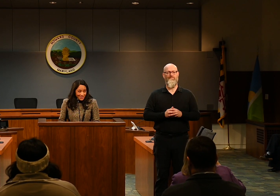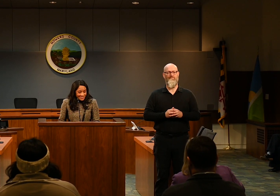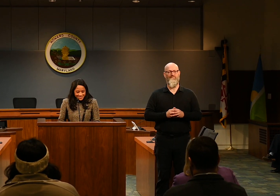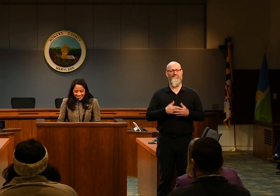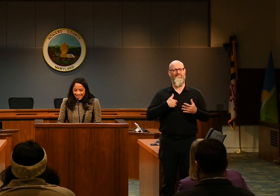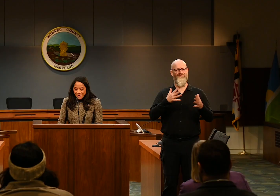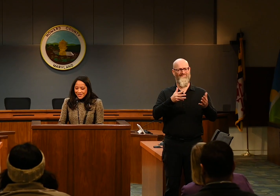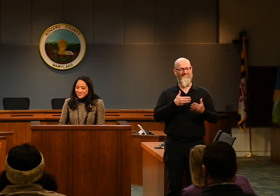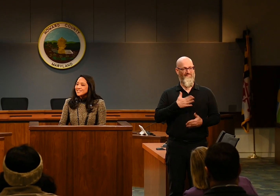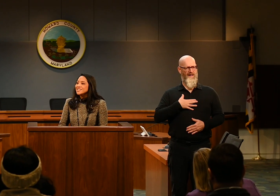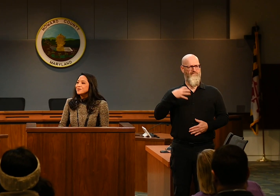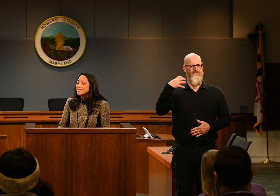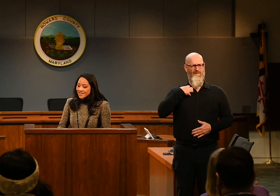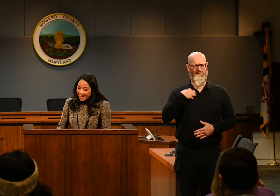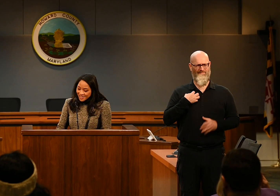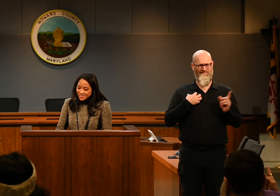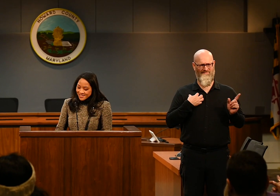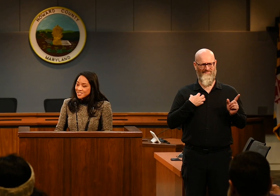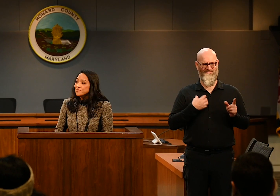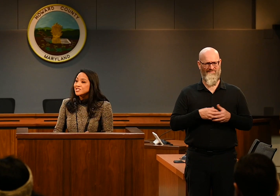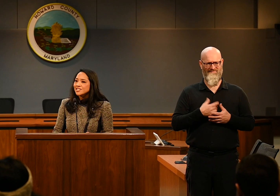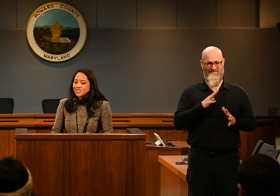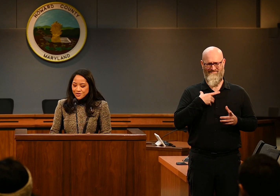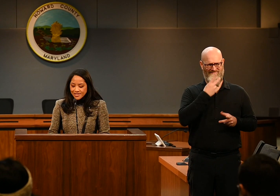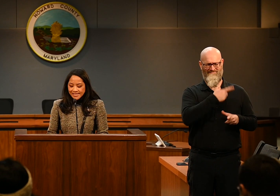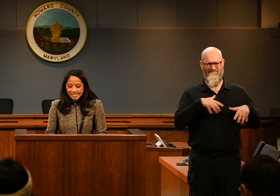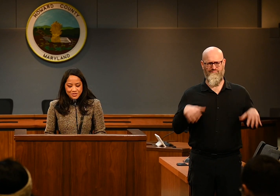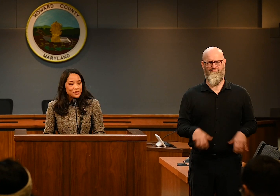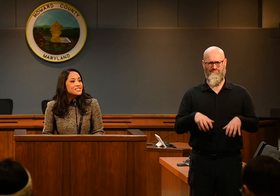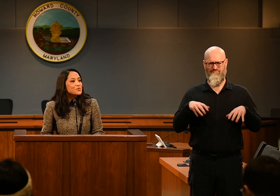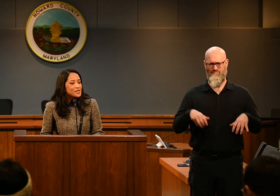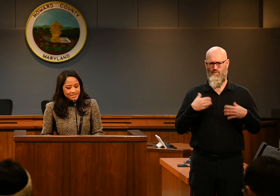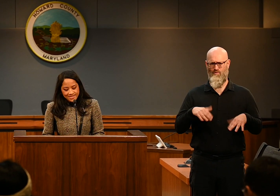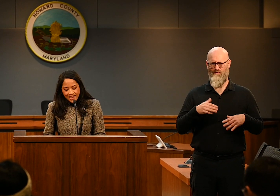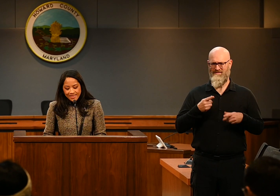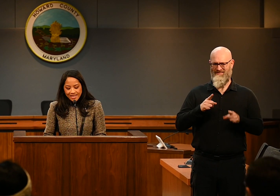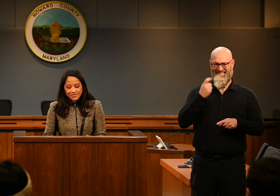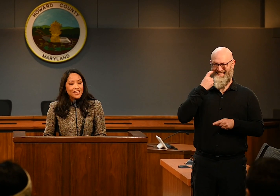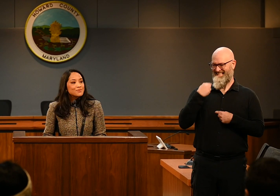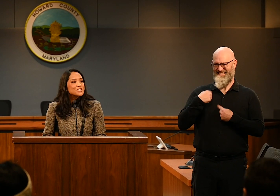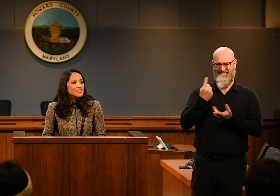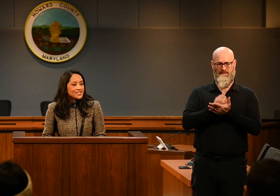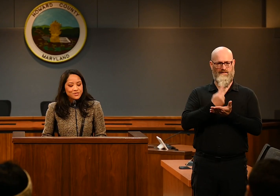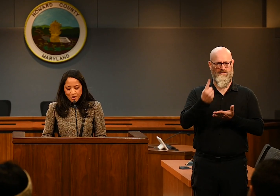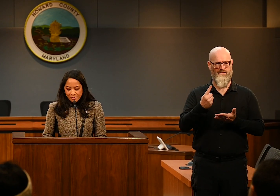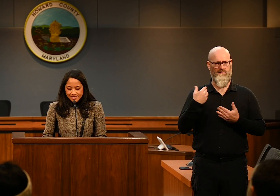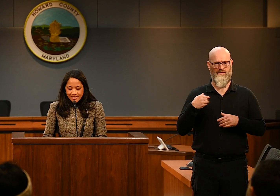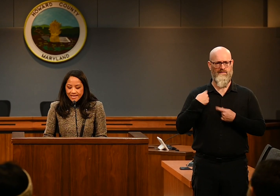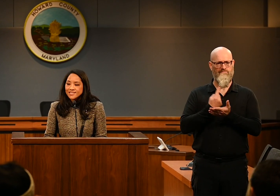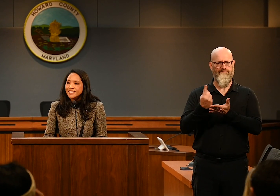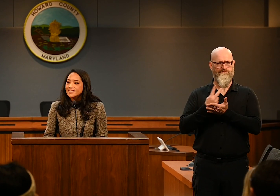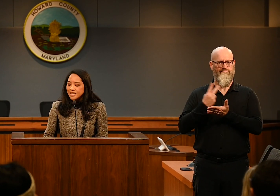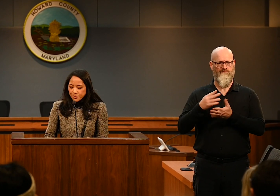my boss. We have seen him in action, especially during these recent weeks that have led up to this